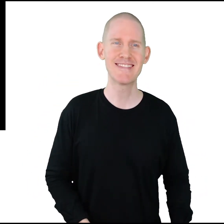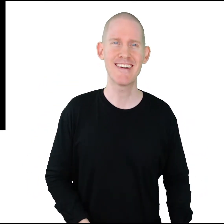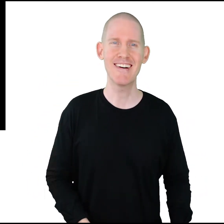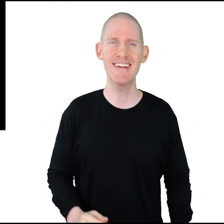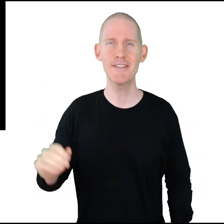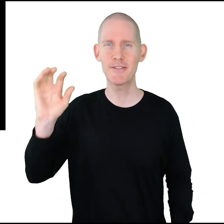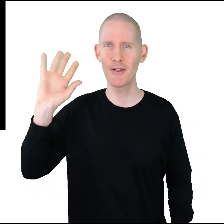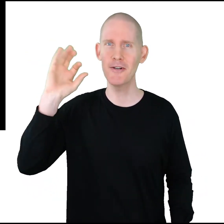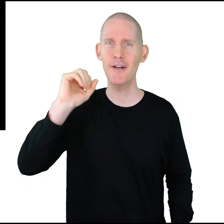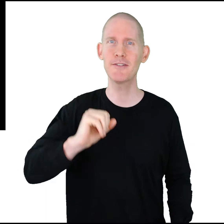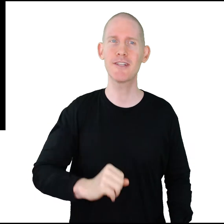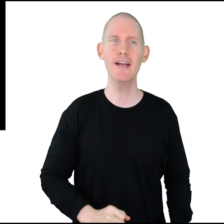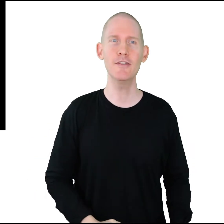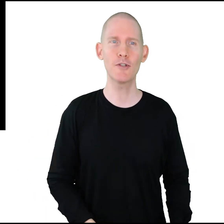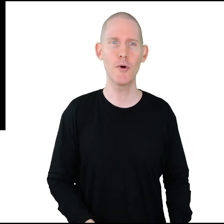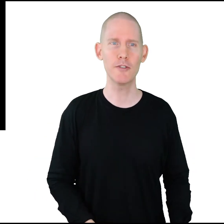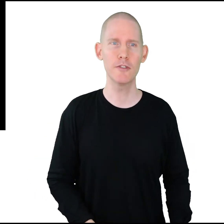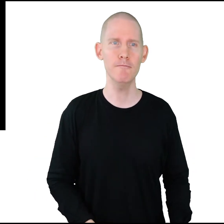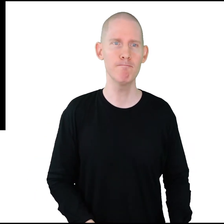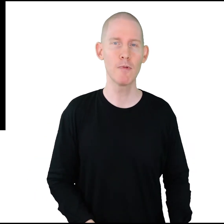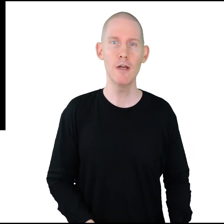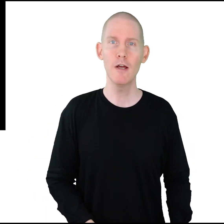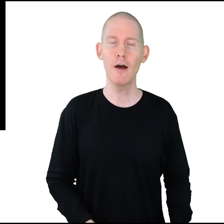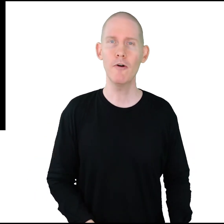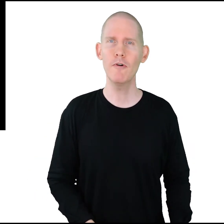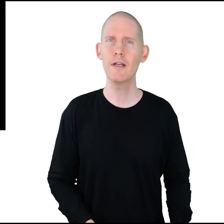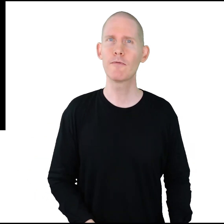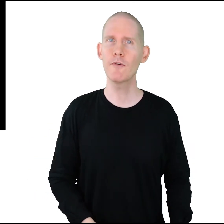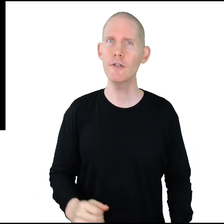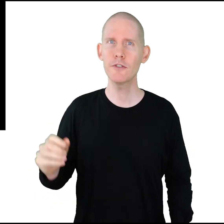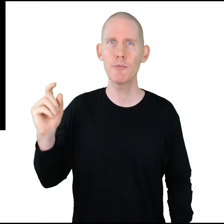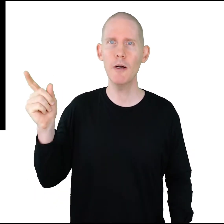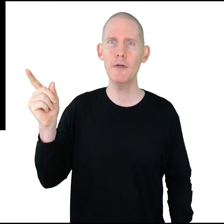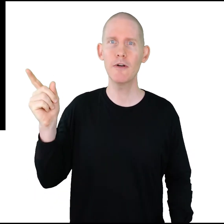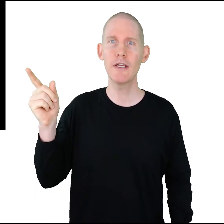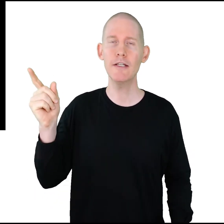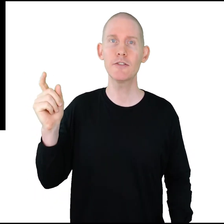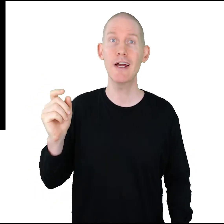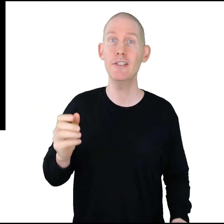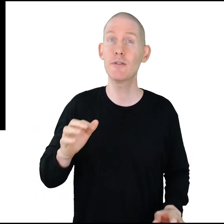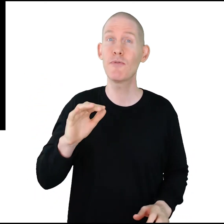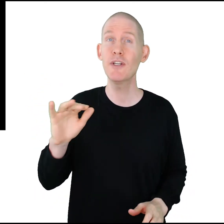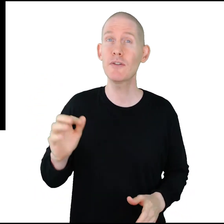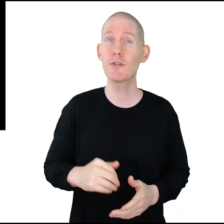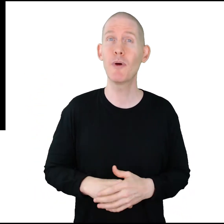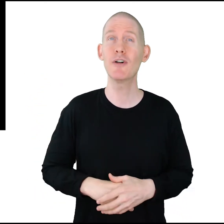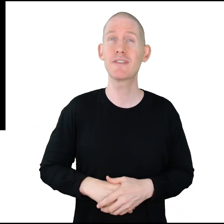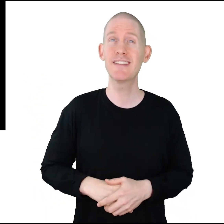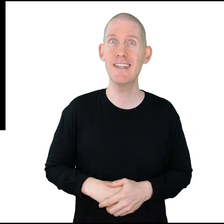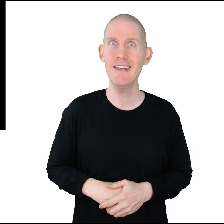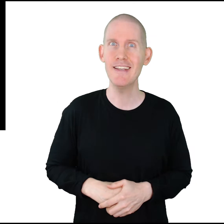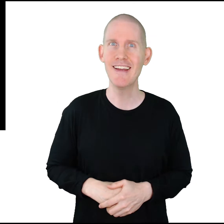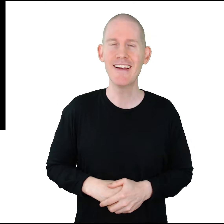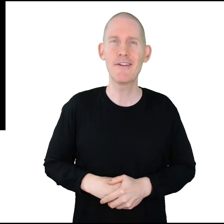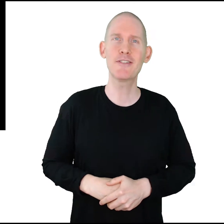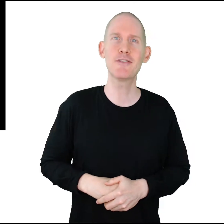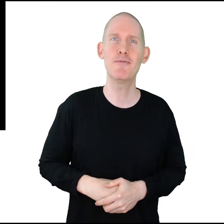All right, let's learn how to sign this question. All right, first, you probably already guessed, I just fingerspelled T. Now, this is